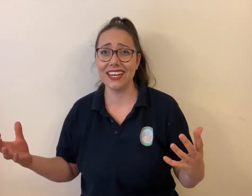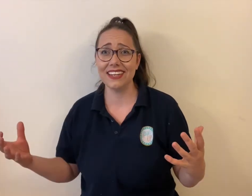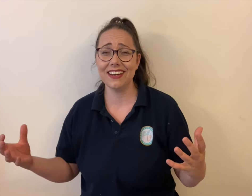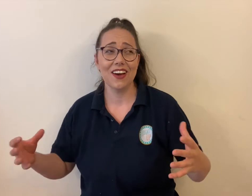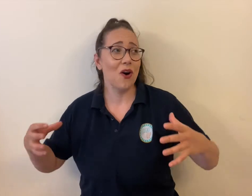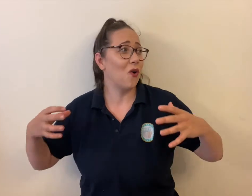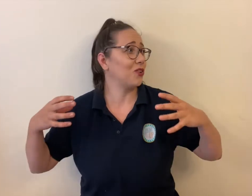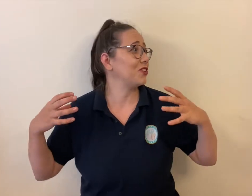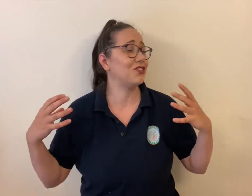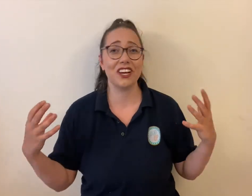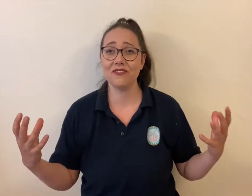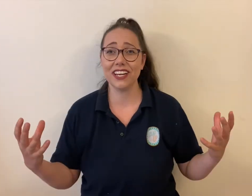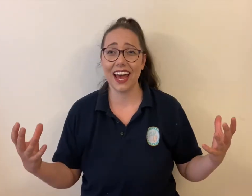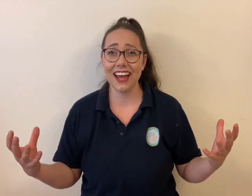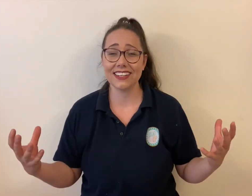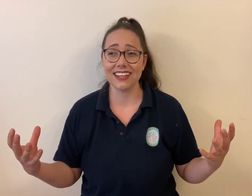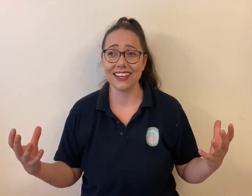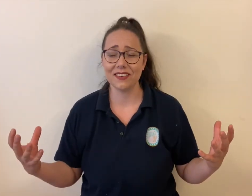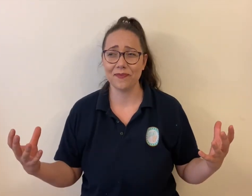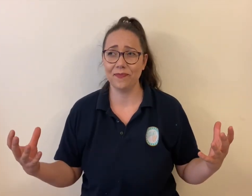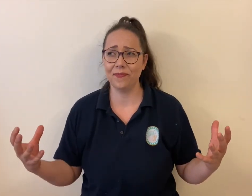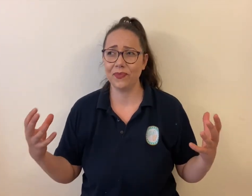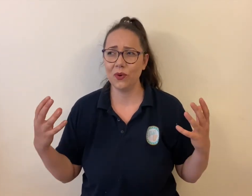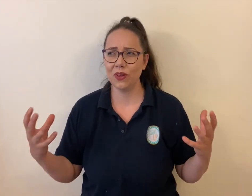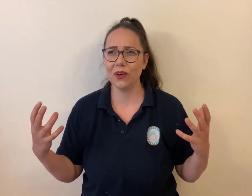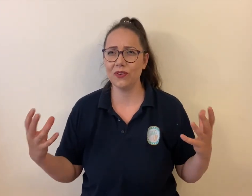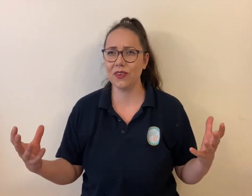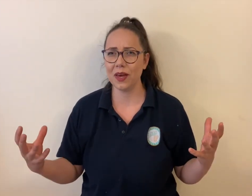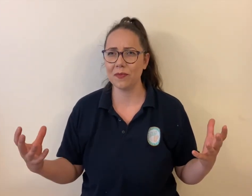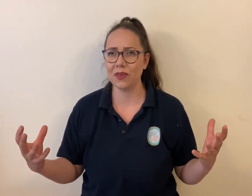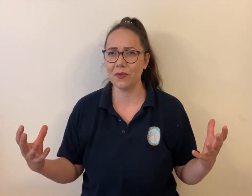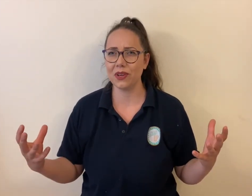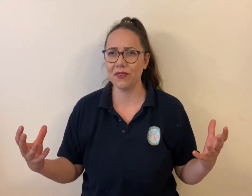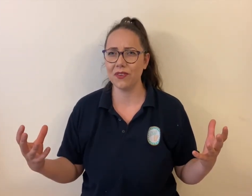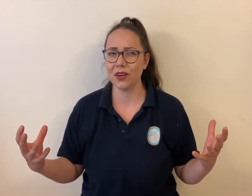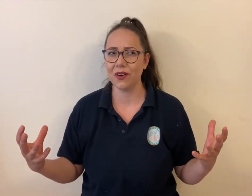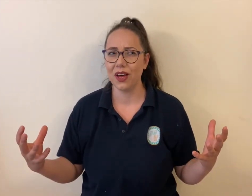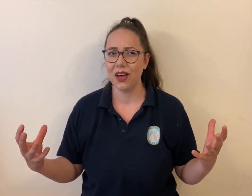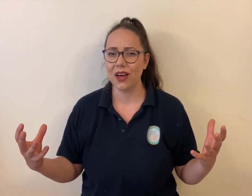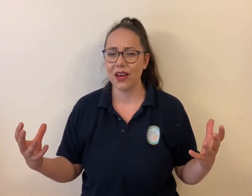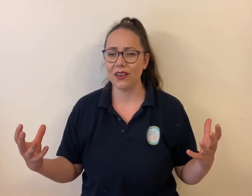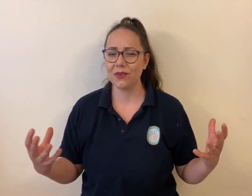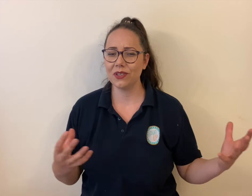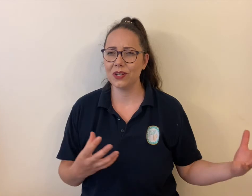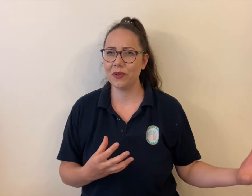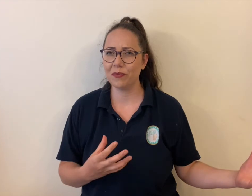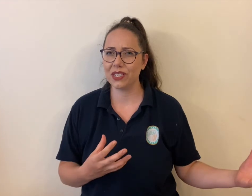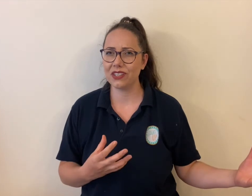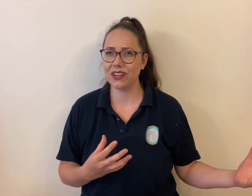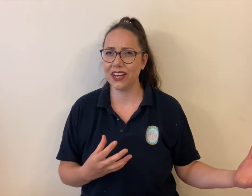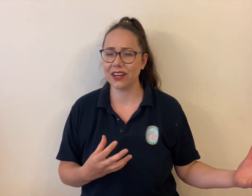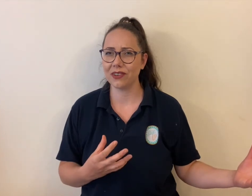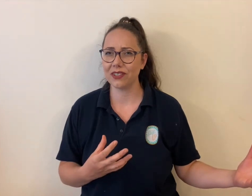scene or just generally acting, all of those tips that we'll give you is all to do with British Sign Language as